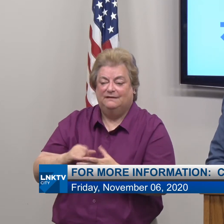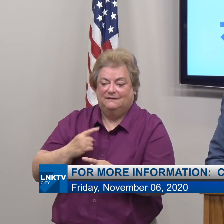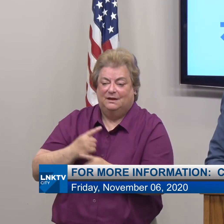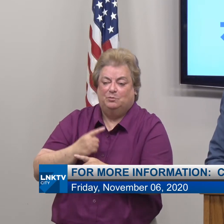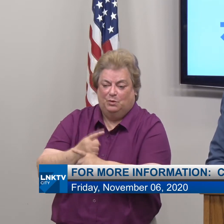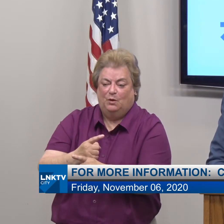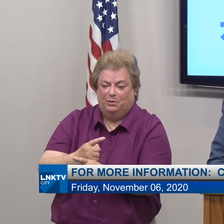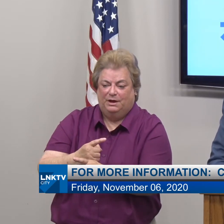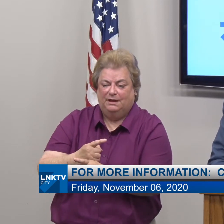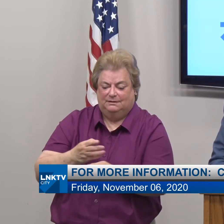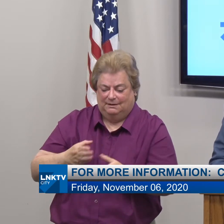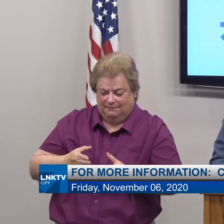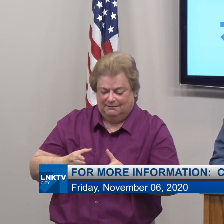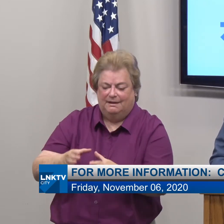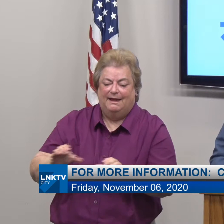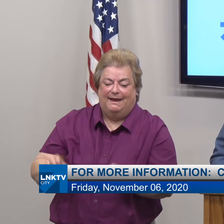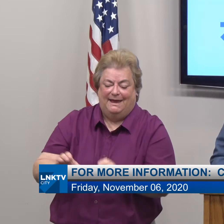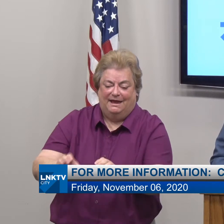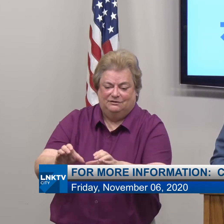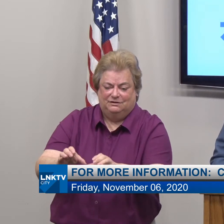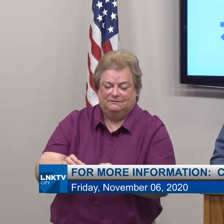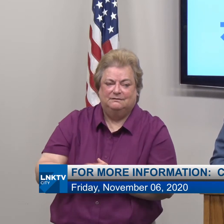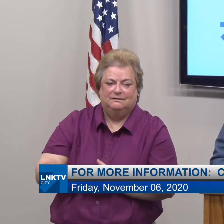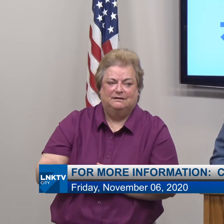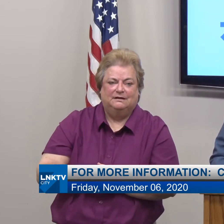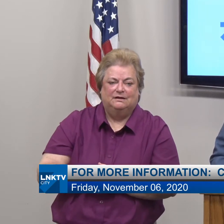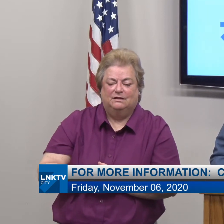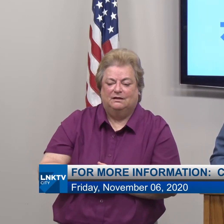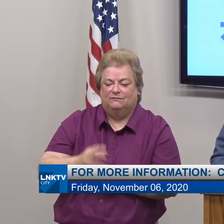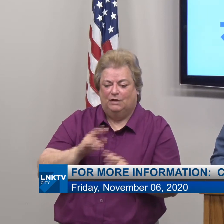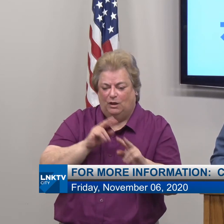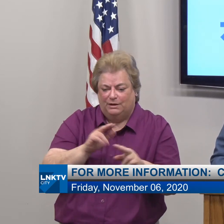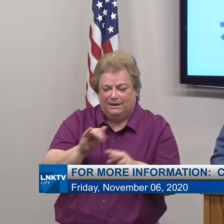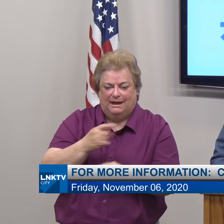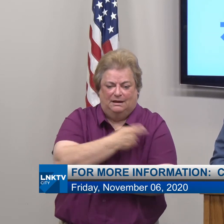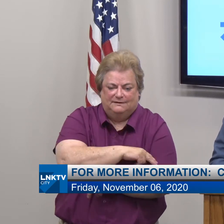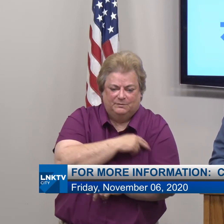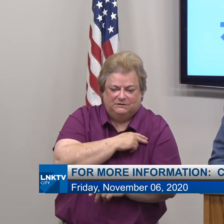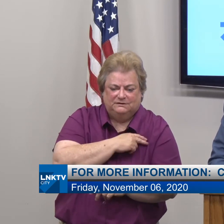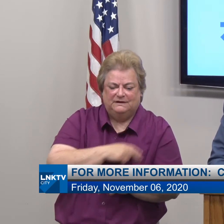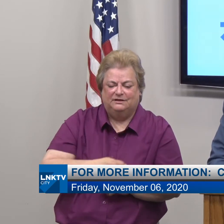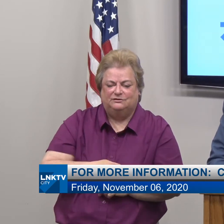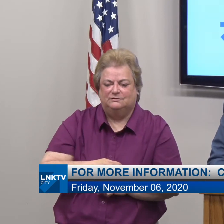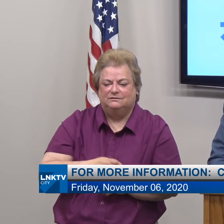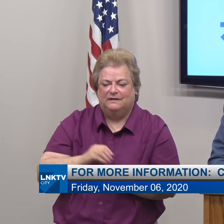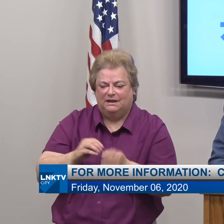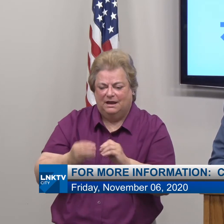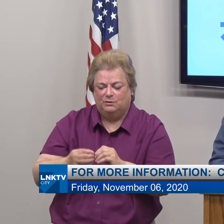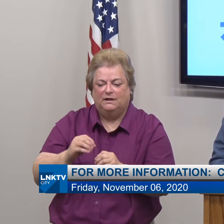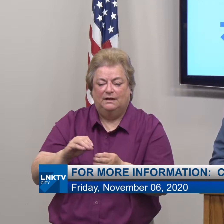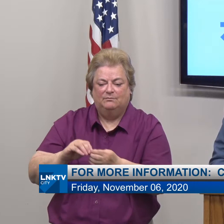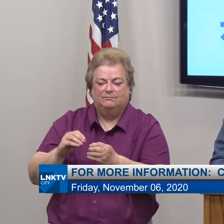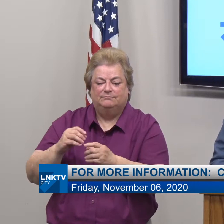action, given the recent increases in cases, hospitalization, and positivity